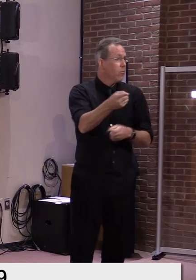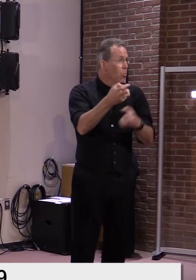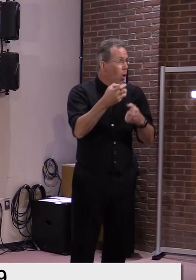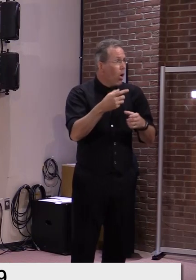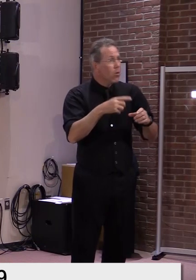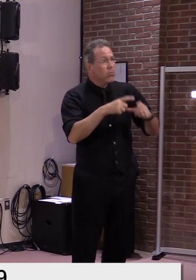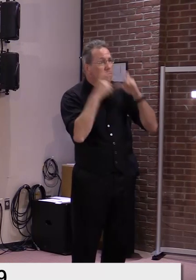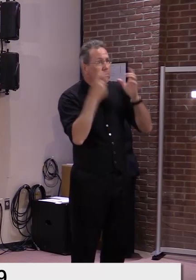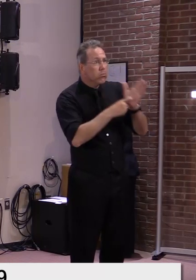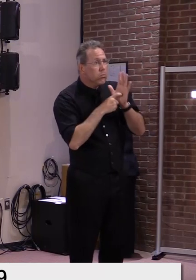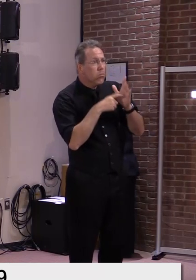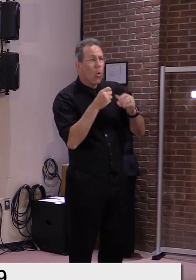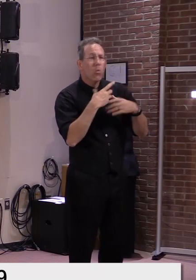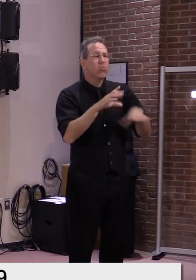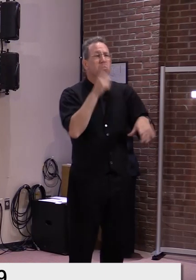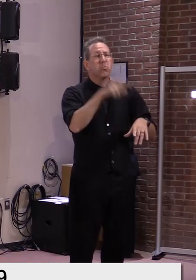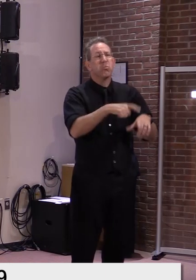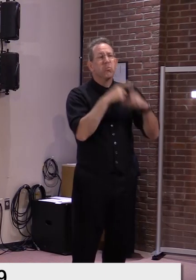all involved.